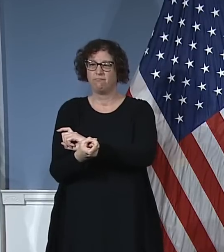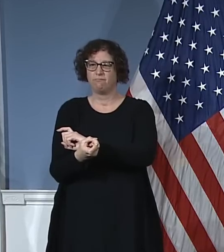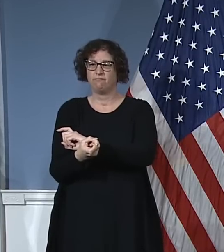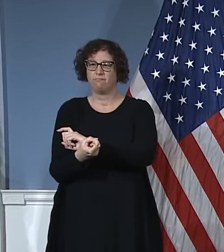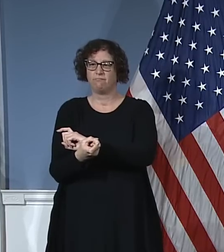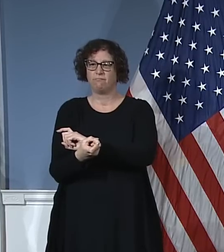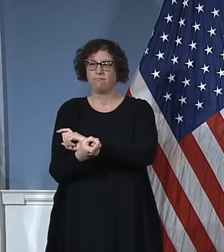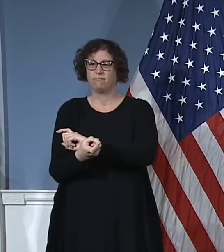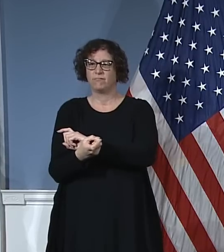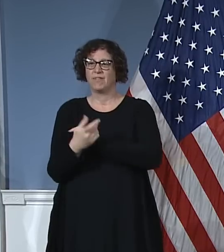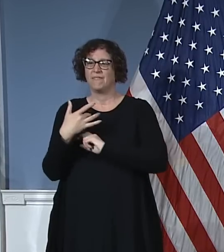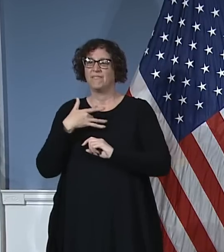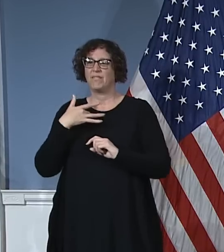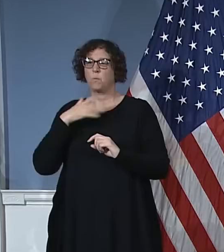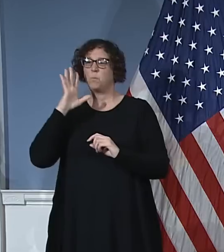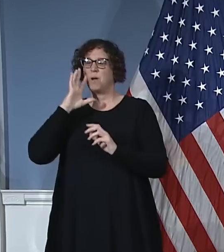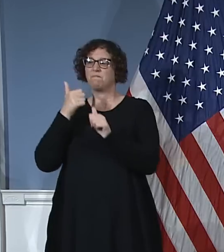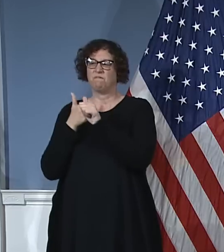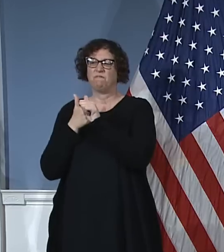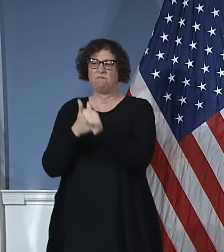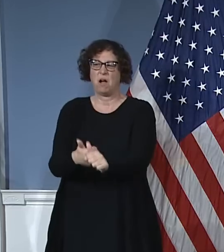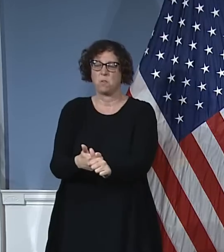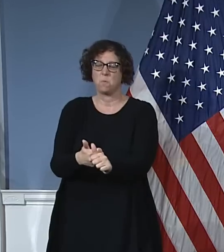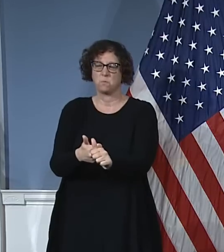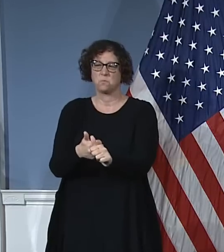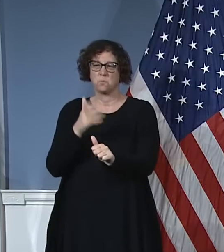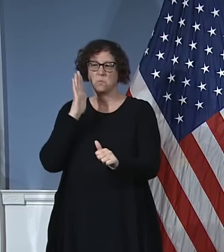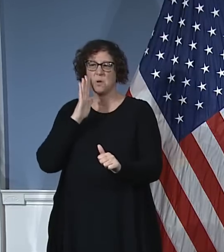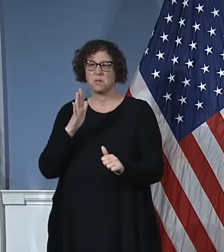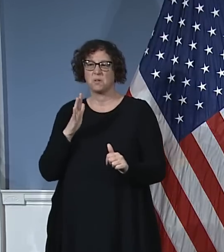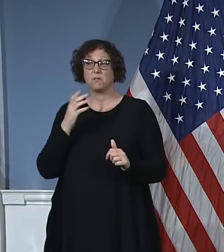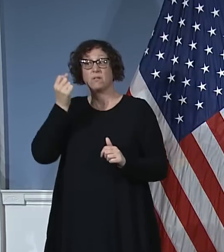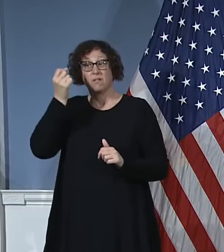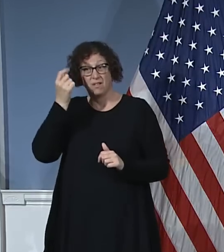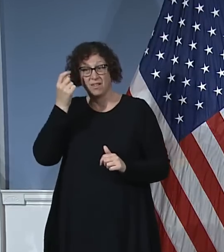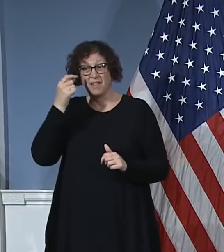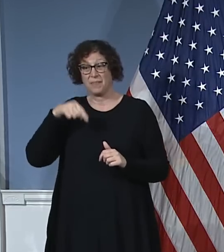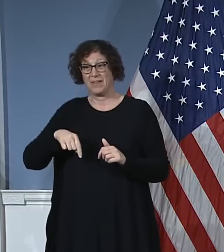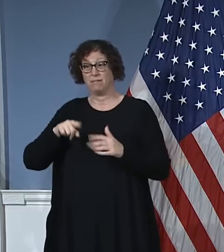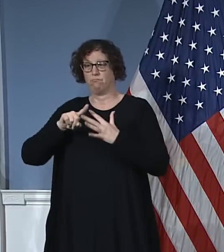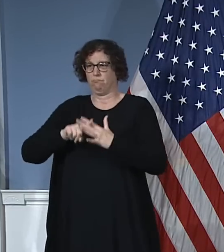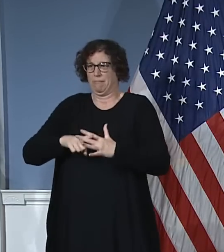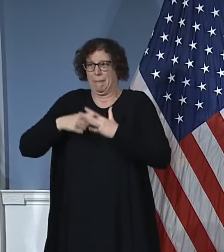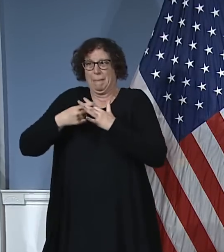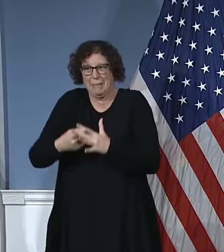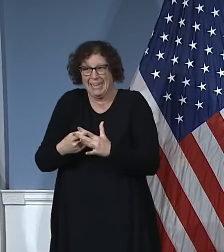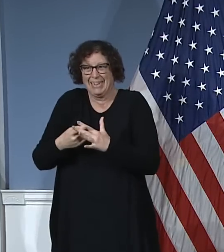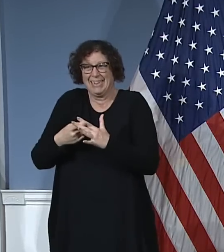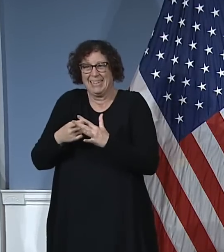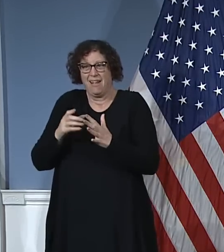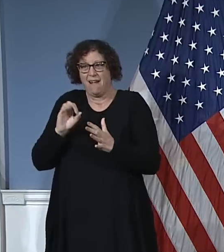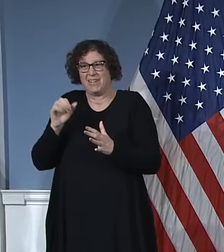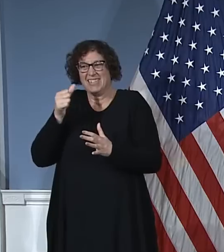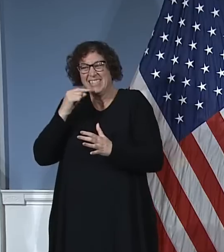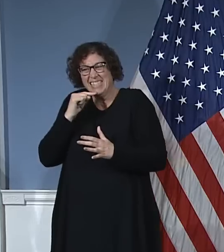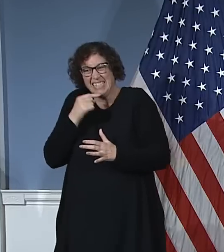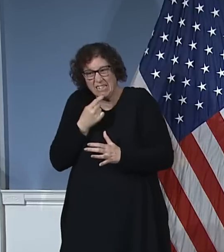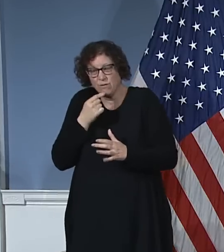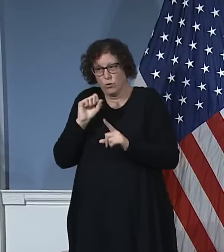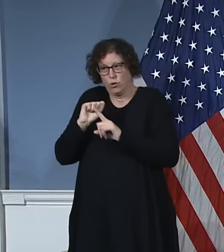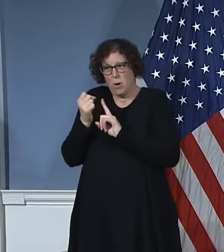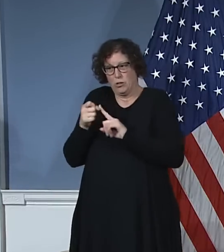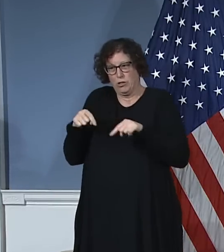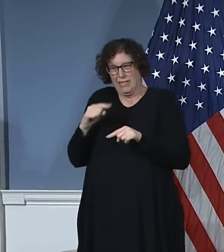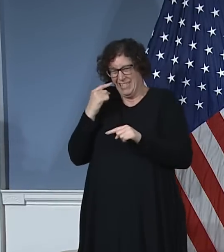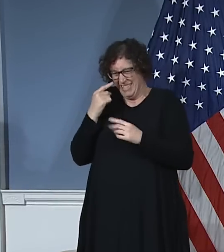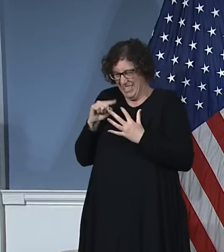is the beginning of the crisis. I've been blunt. It's going to get a lot worse before it gets better. So Governor and I are aligned.